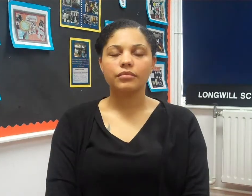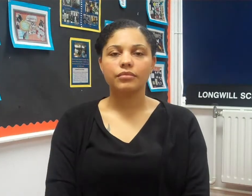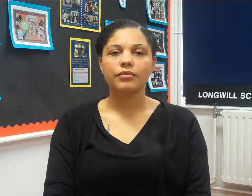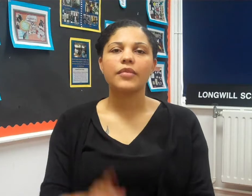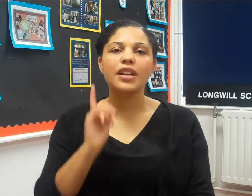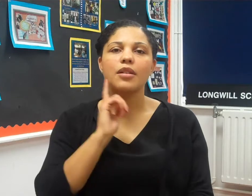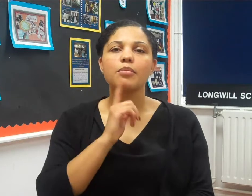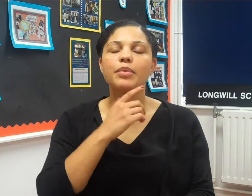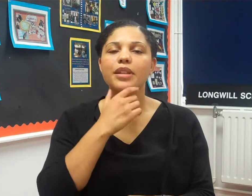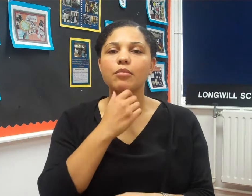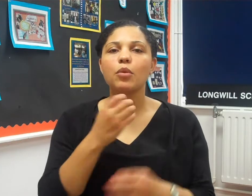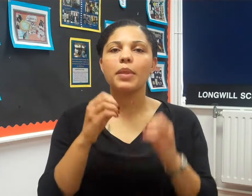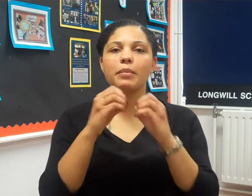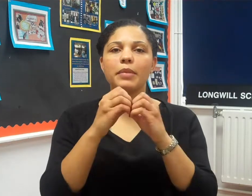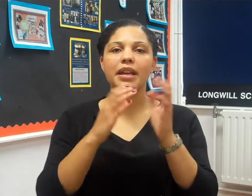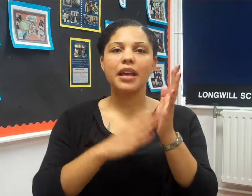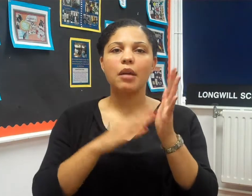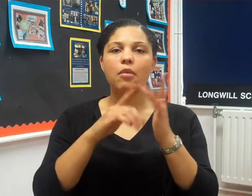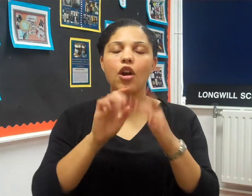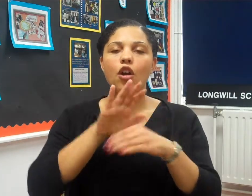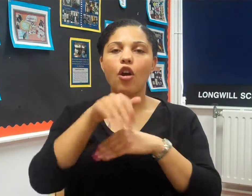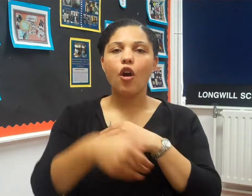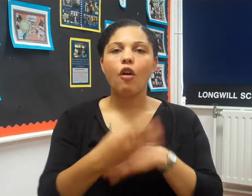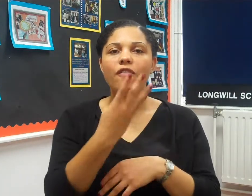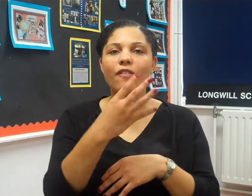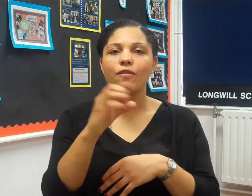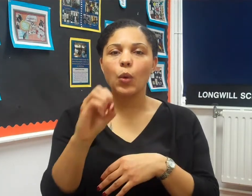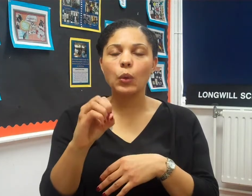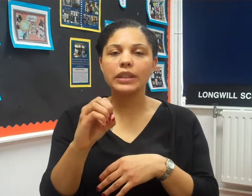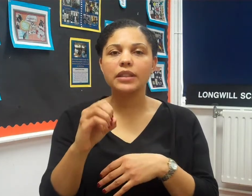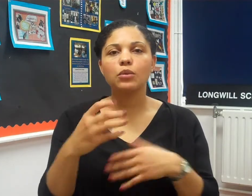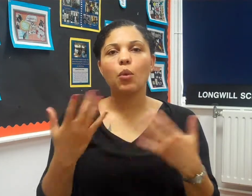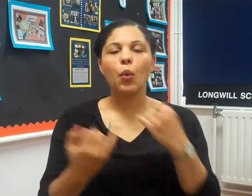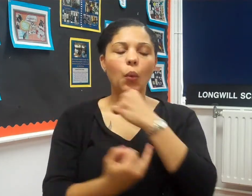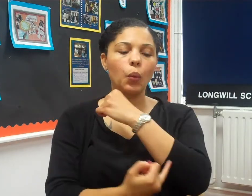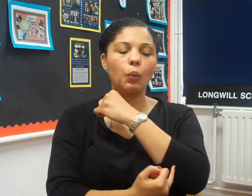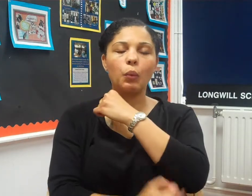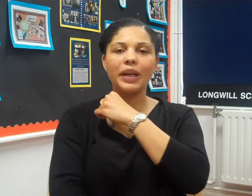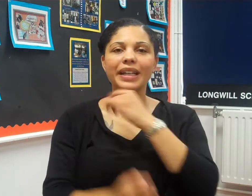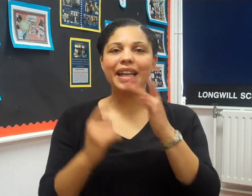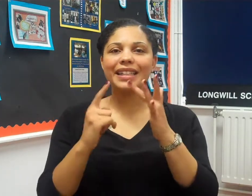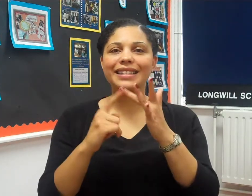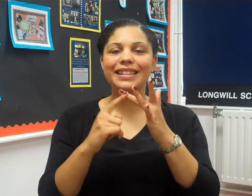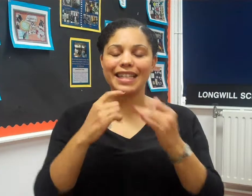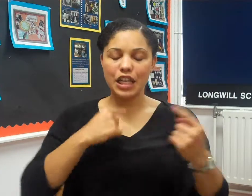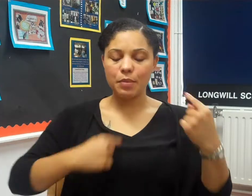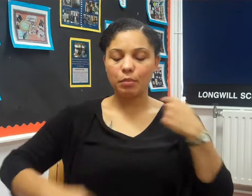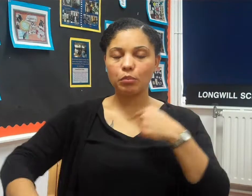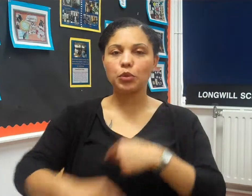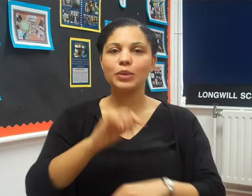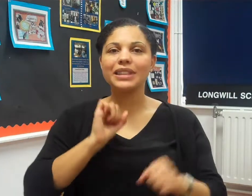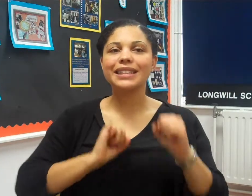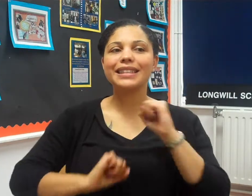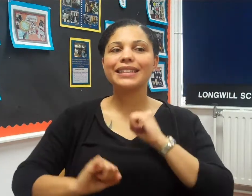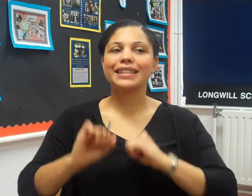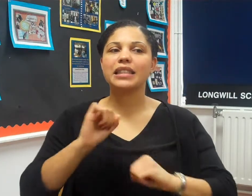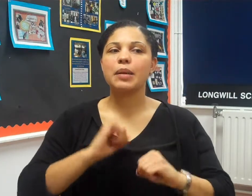those with a BMI of over 40, or a weakened immune system on steroids, chemotherapy, sickle